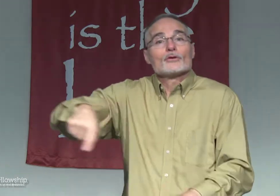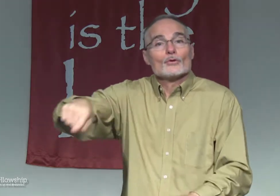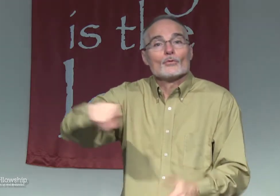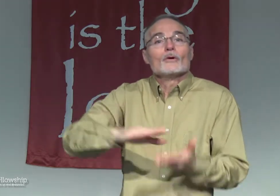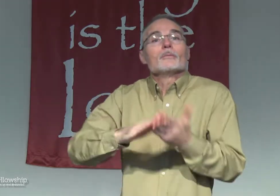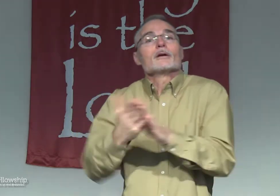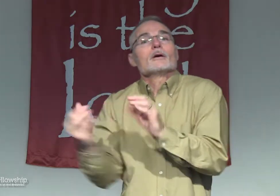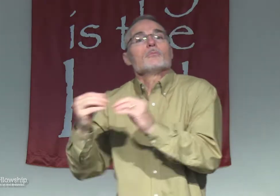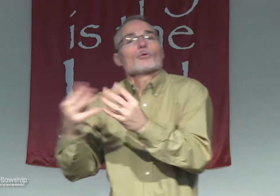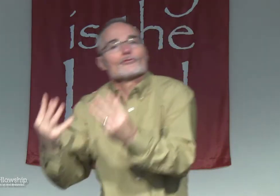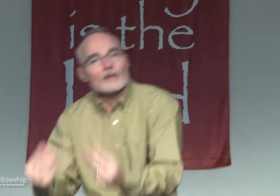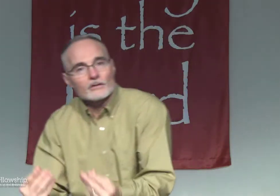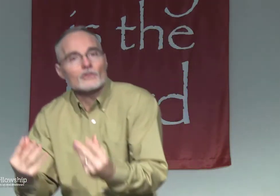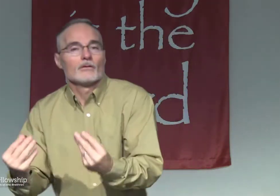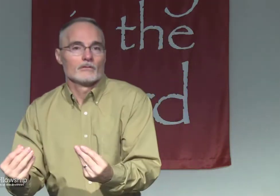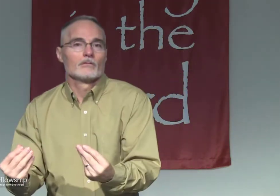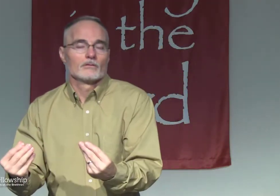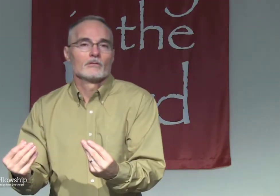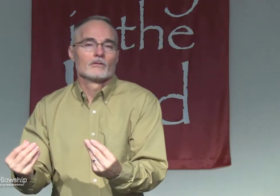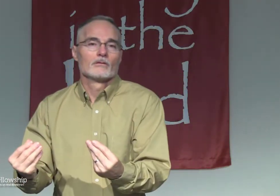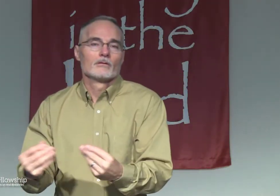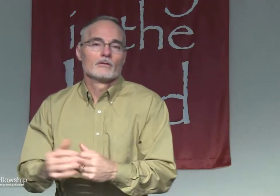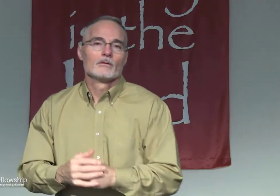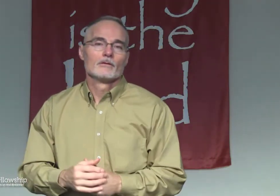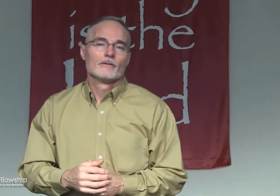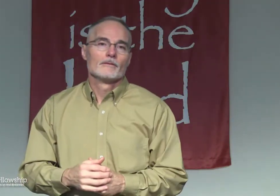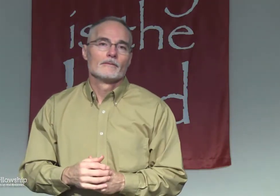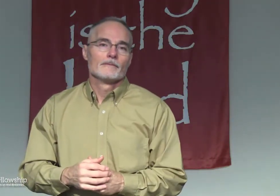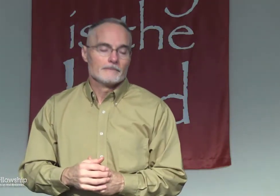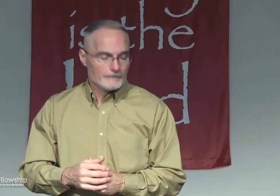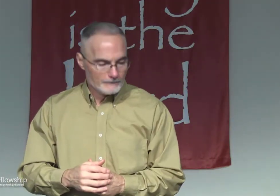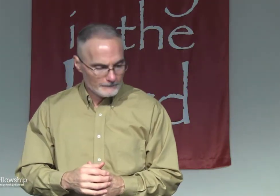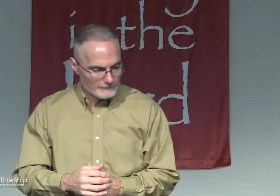us to show kindness, helps us to become more gentle.